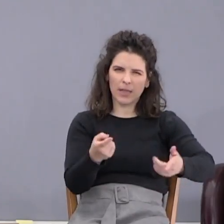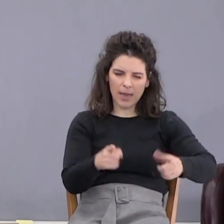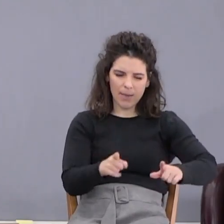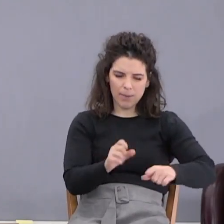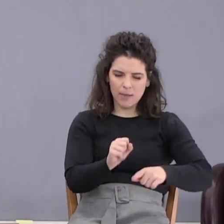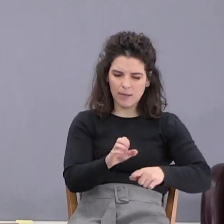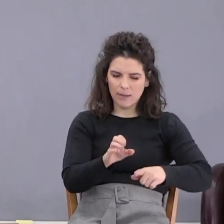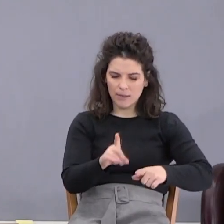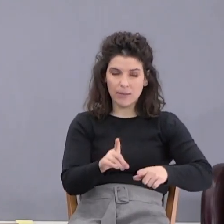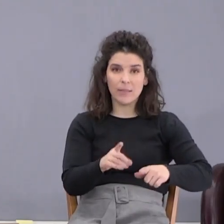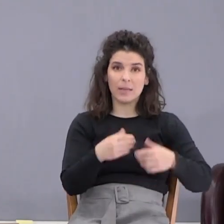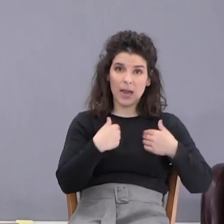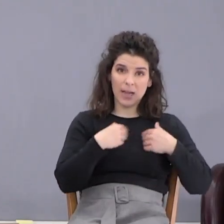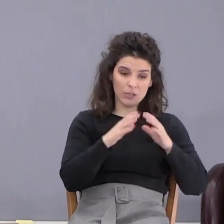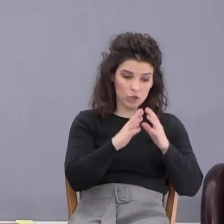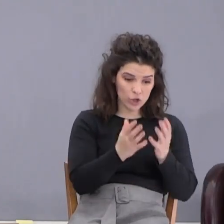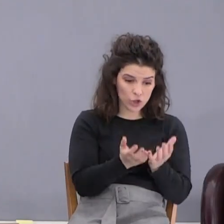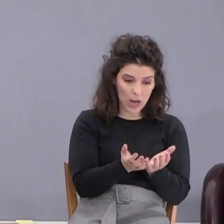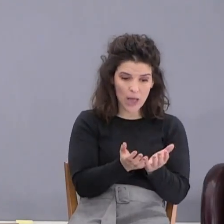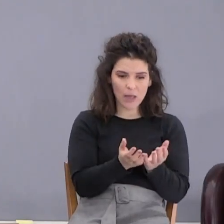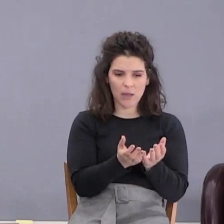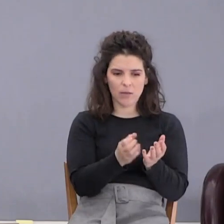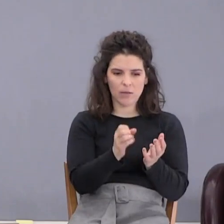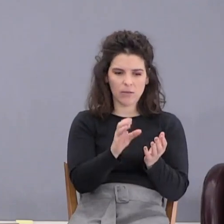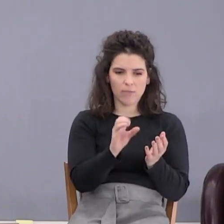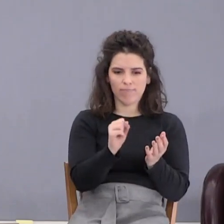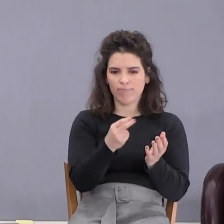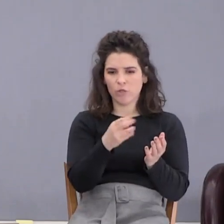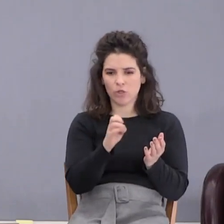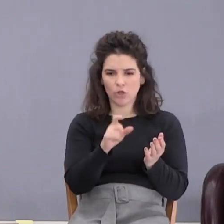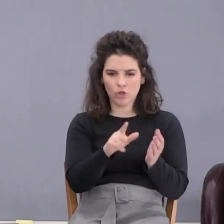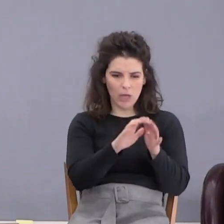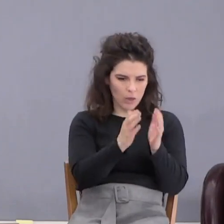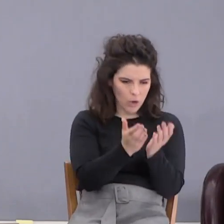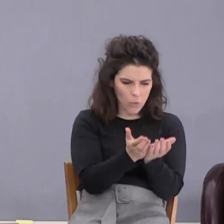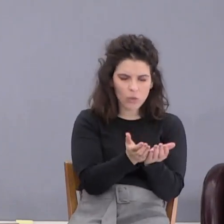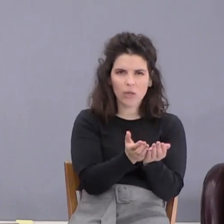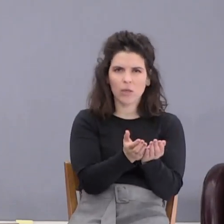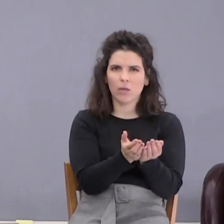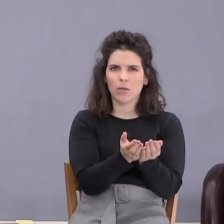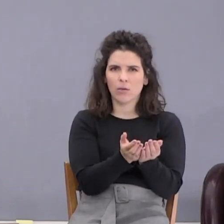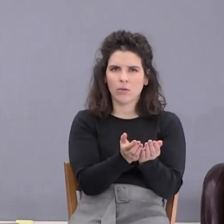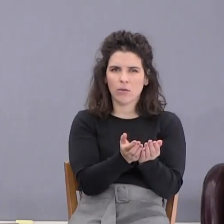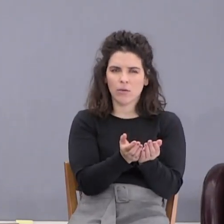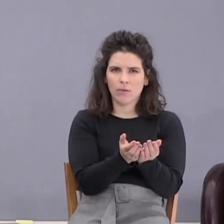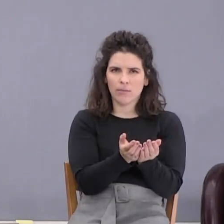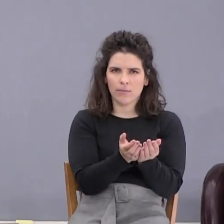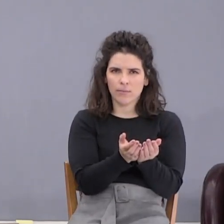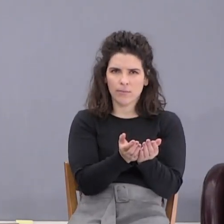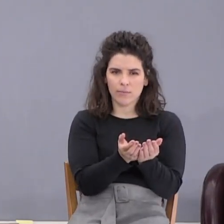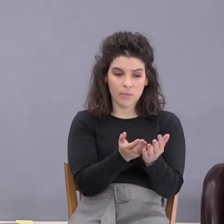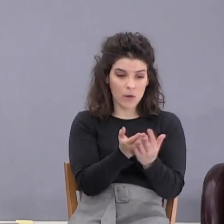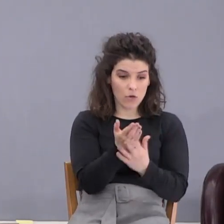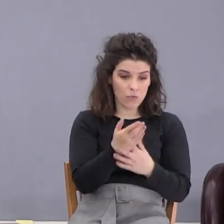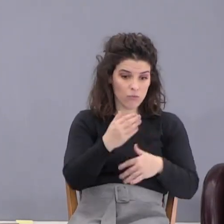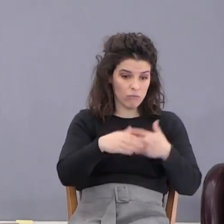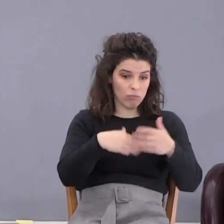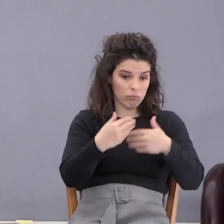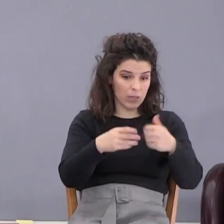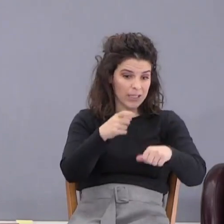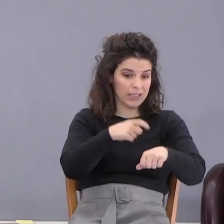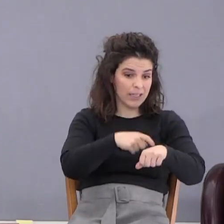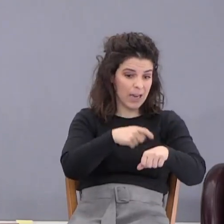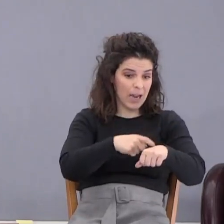seed has a shell. It has a coating. It has a covering. And via the process of time